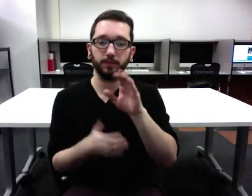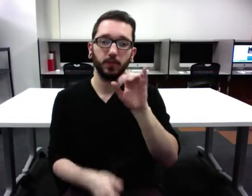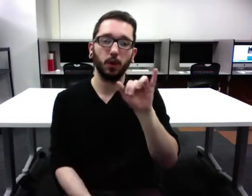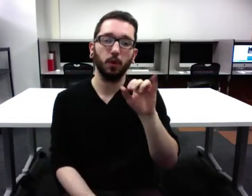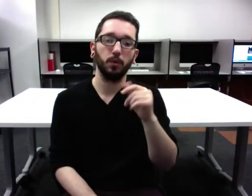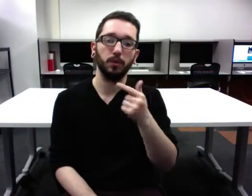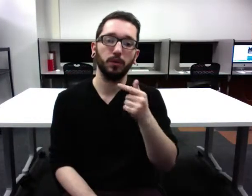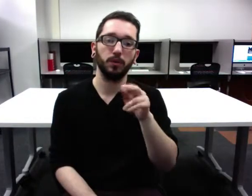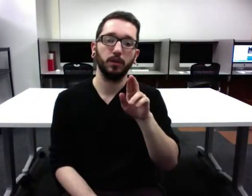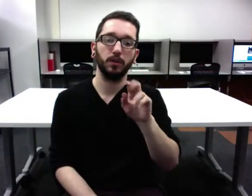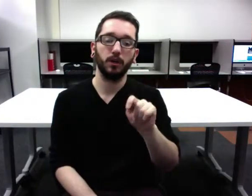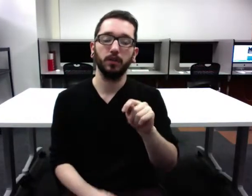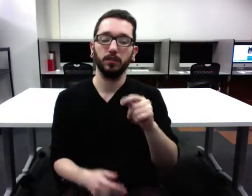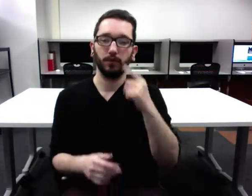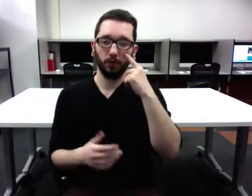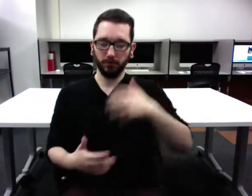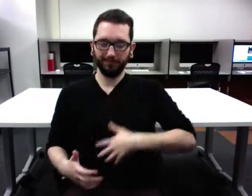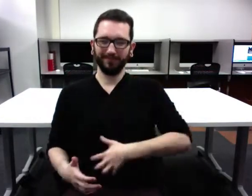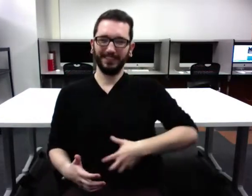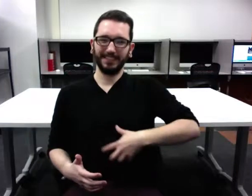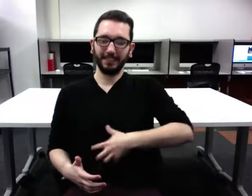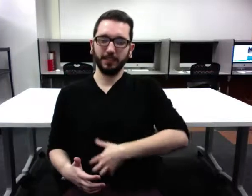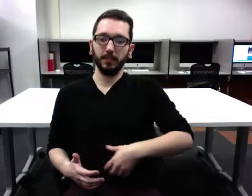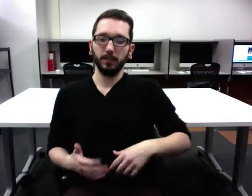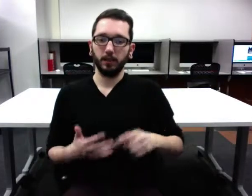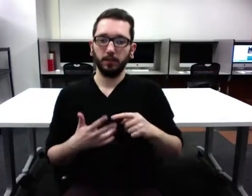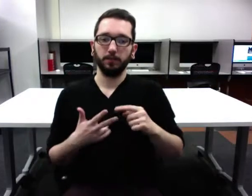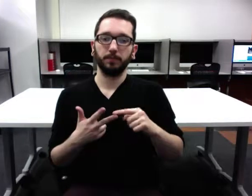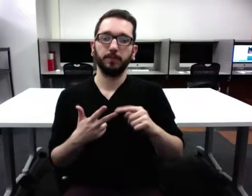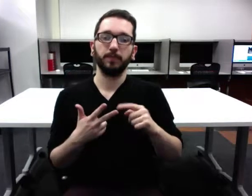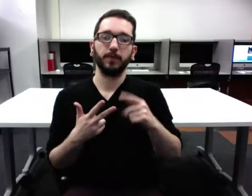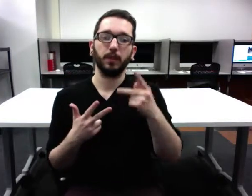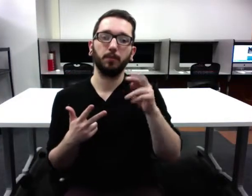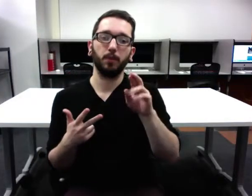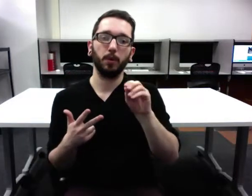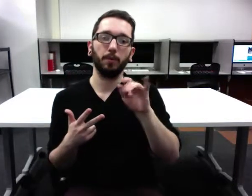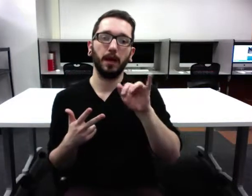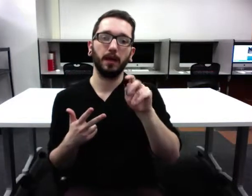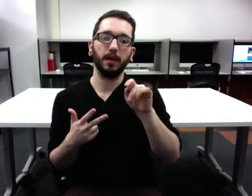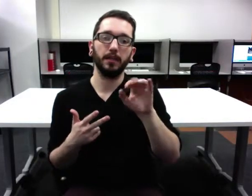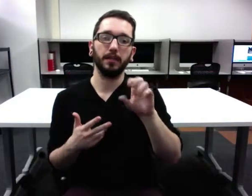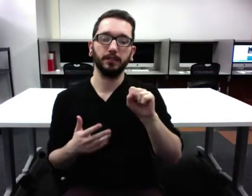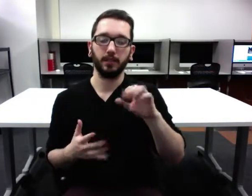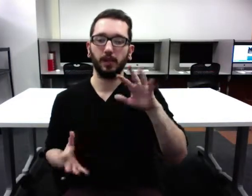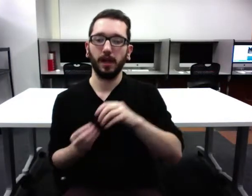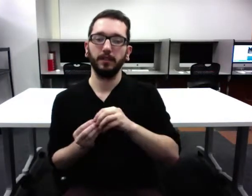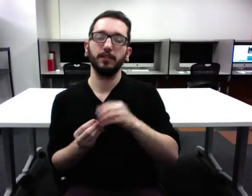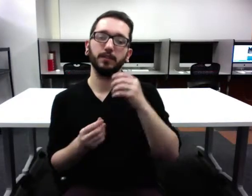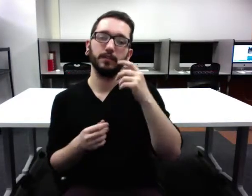with digestive problems. So these all fall within the area of biologically based practices.